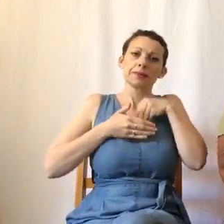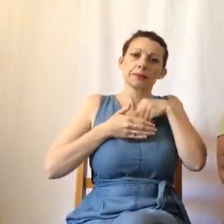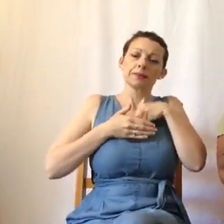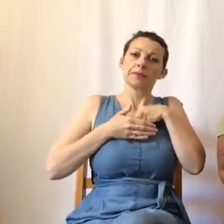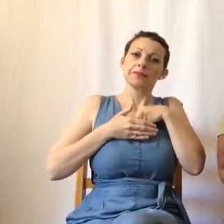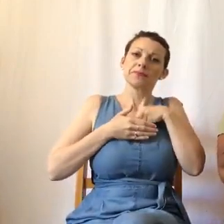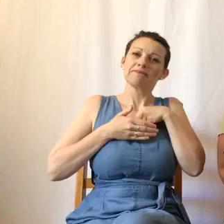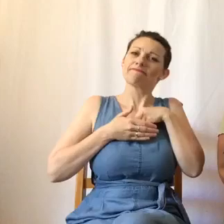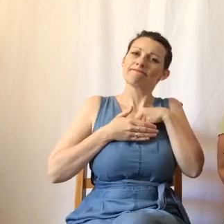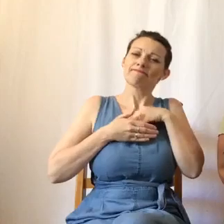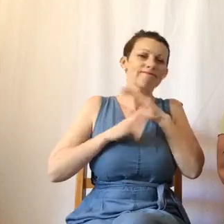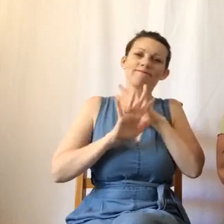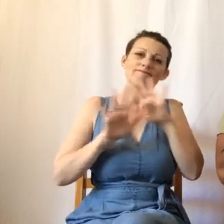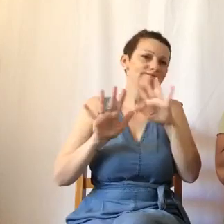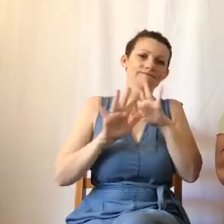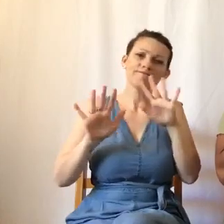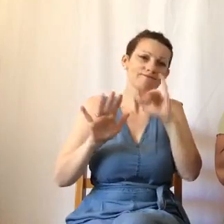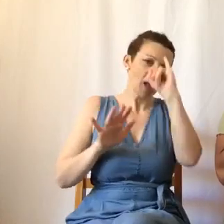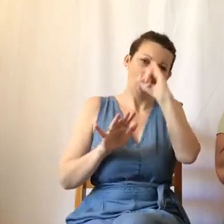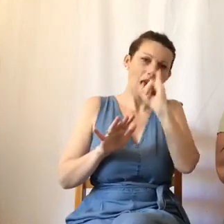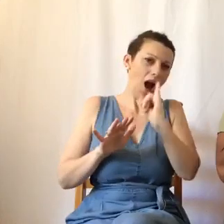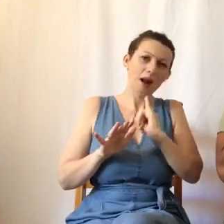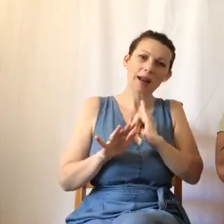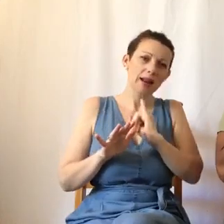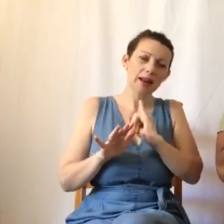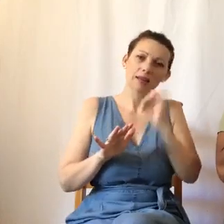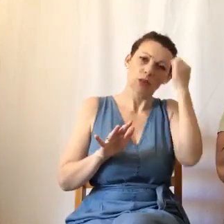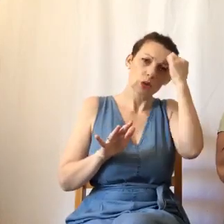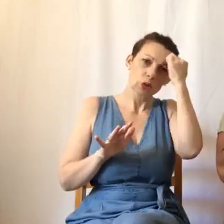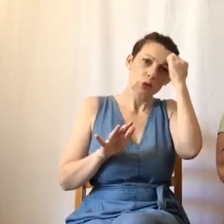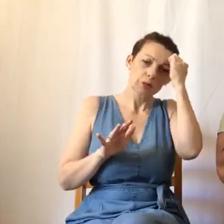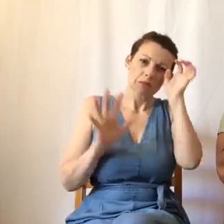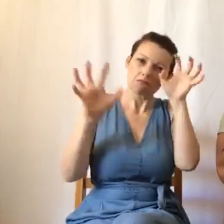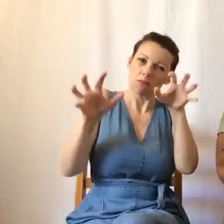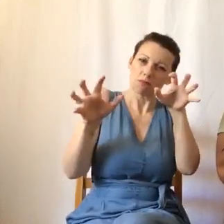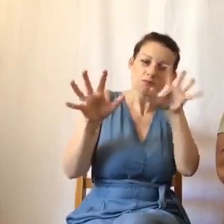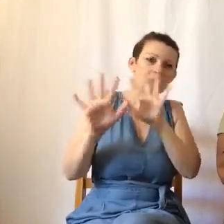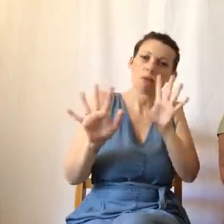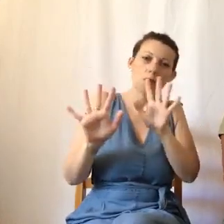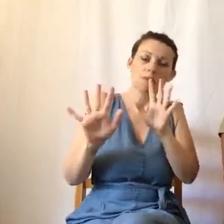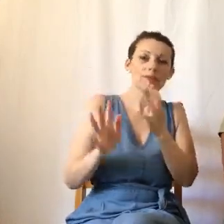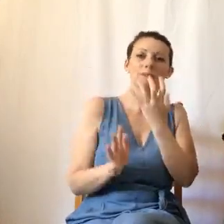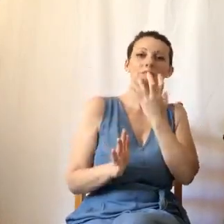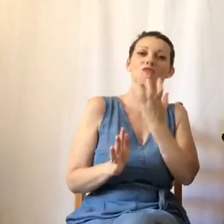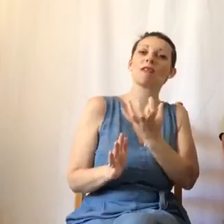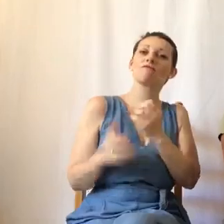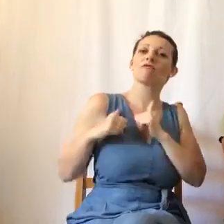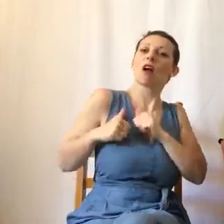ugly, stupid monster, she was kind and brave and smart.